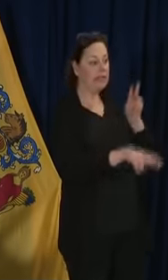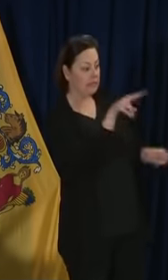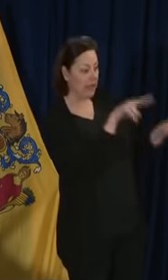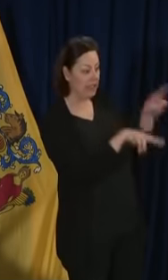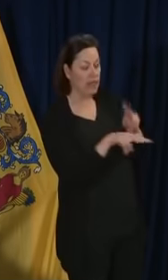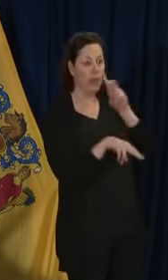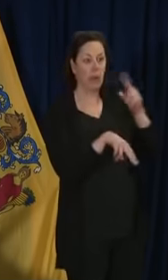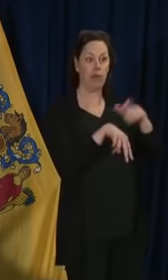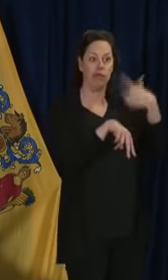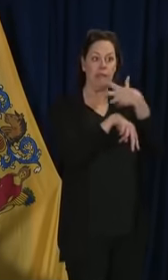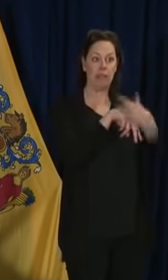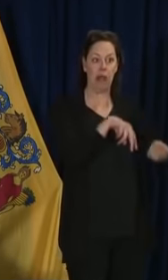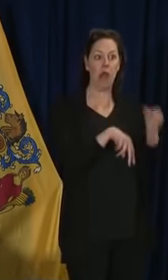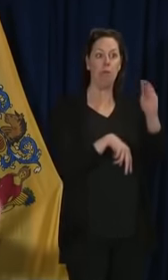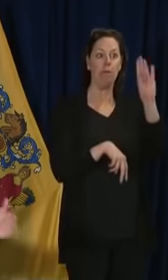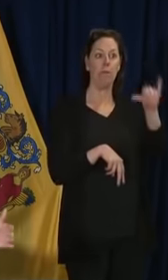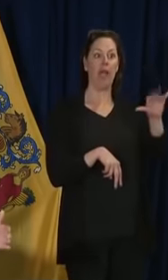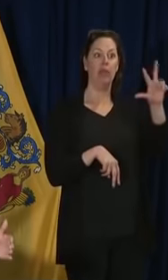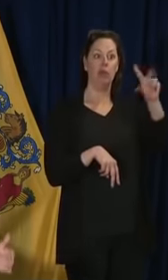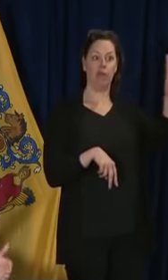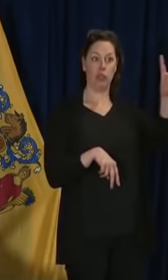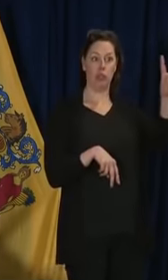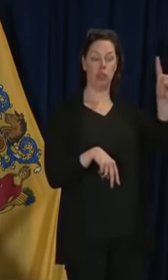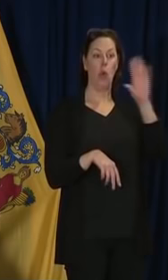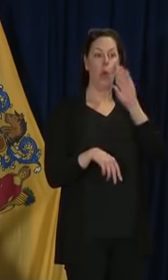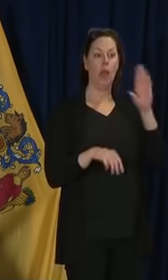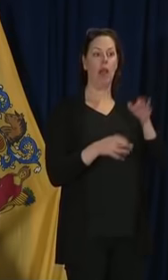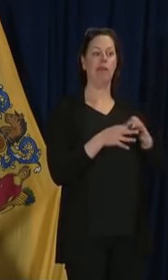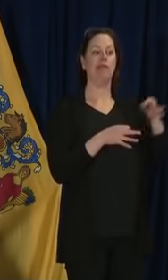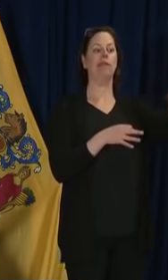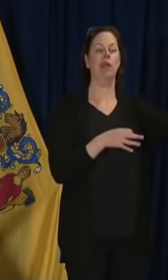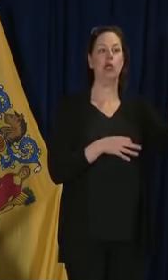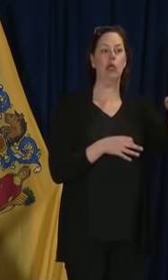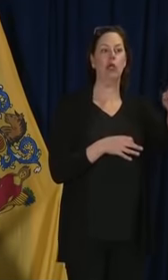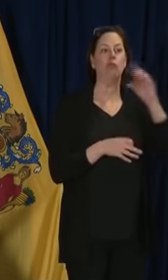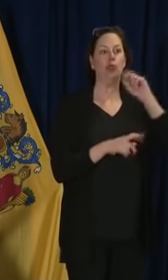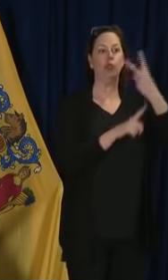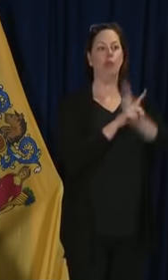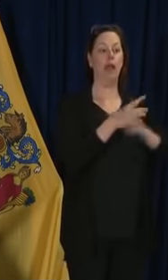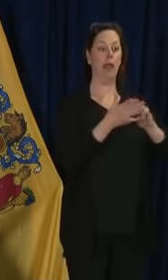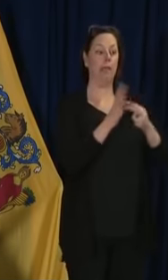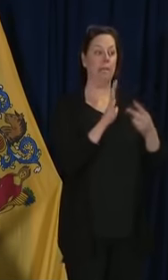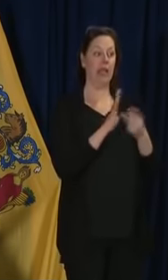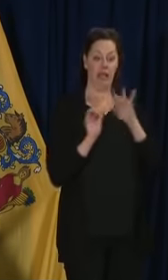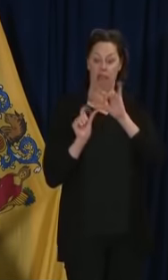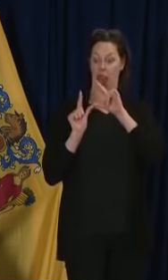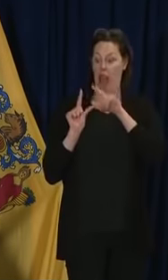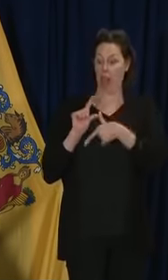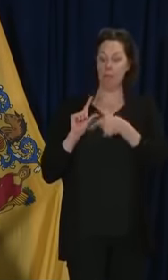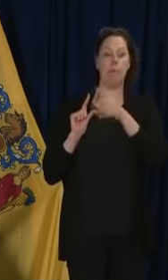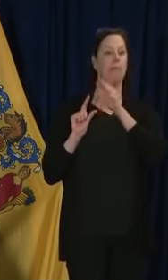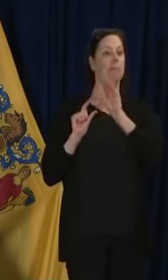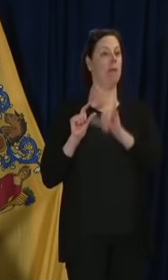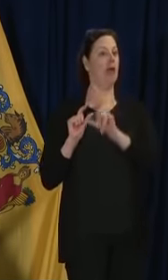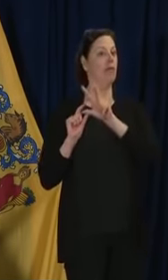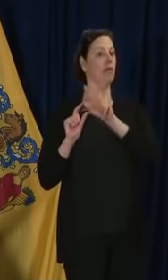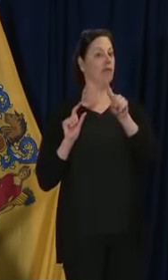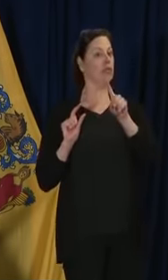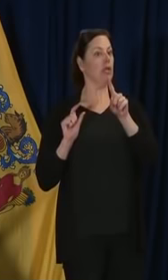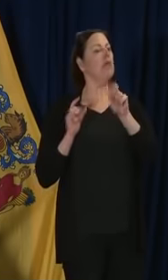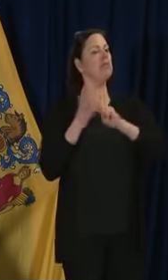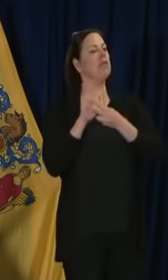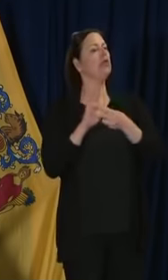expiring by May 31st are extended by 2 months. We encourage everyone who can utilize the